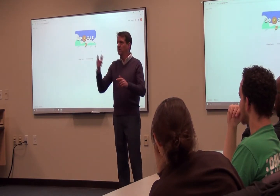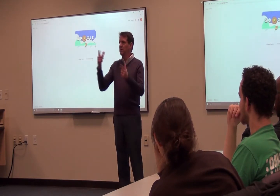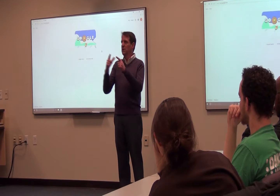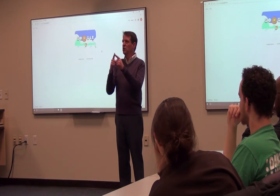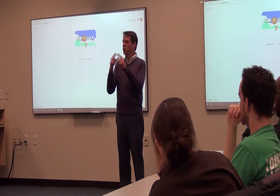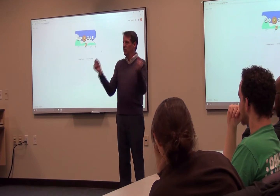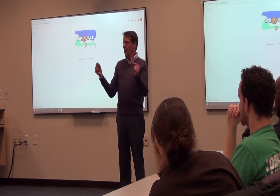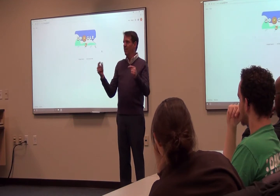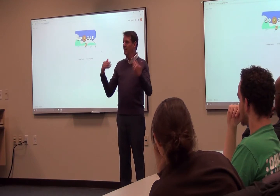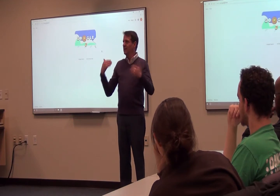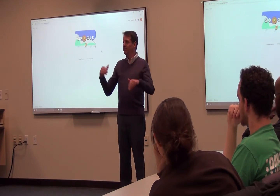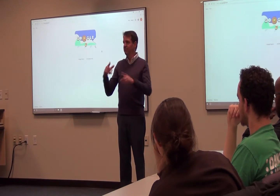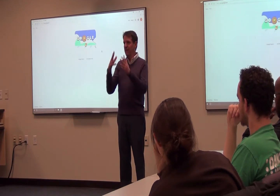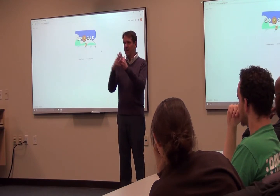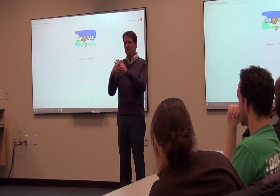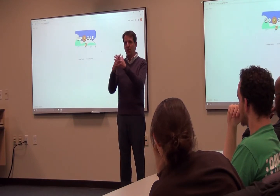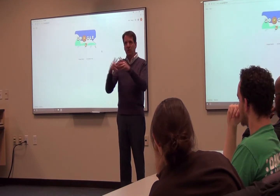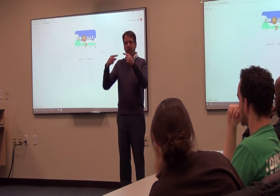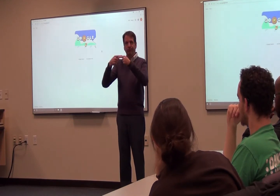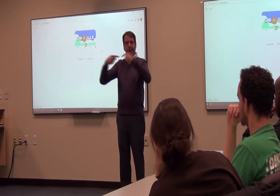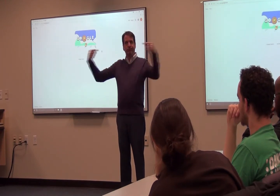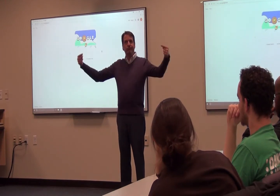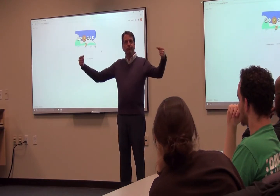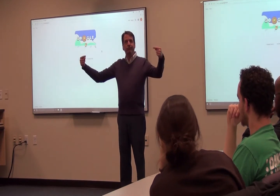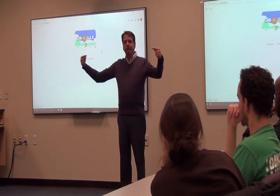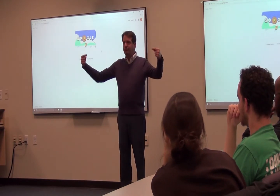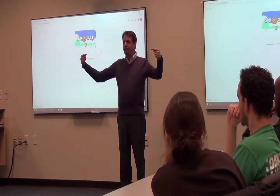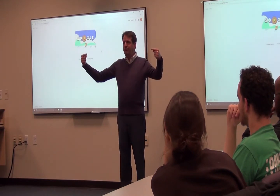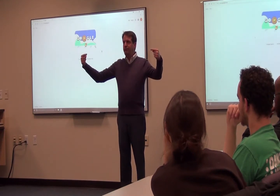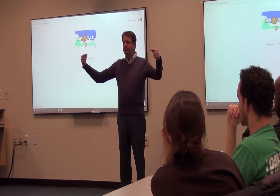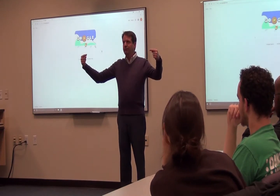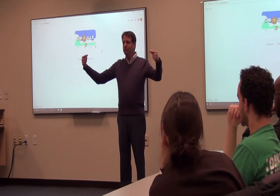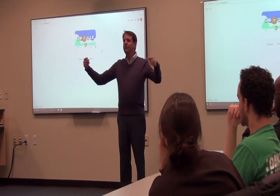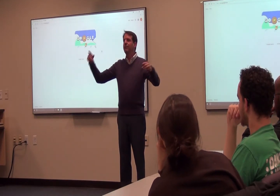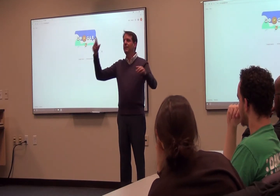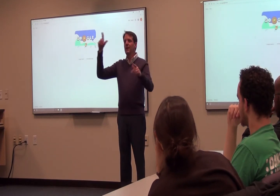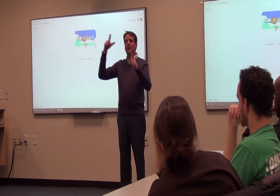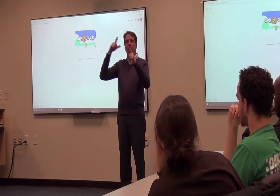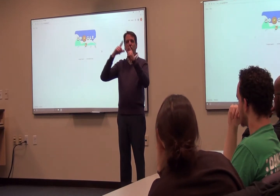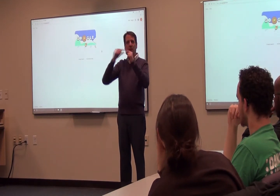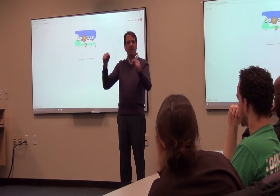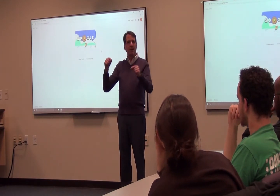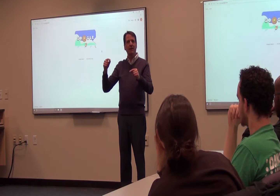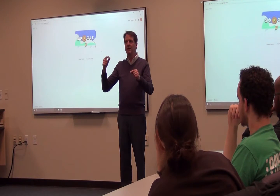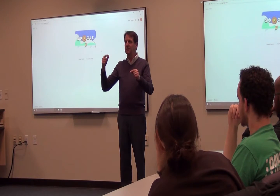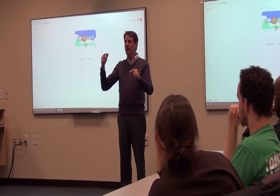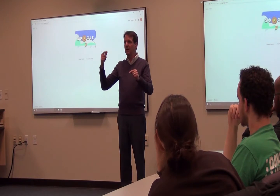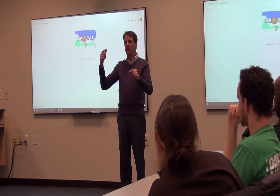So of course, World War II, Japan and America were enemies at that time.